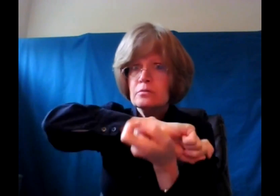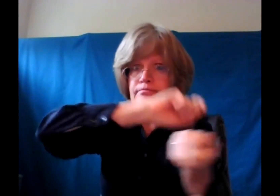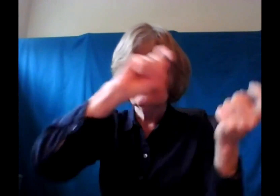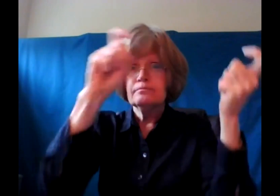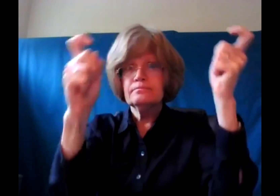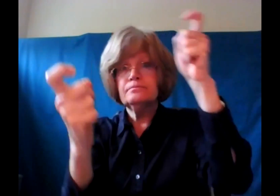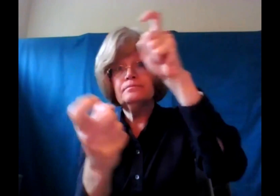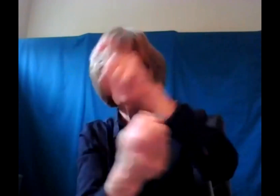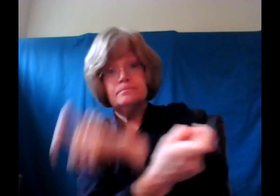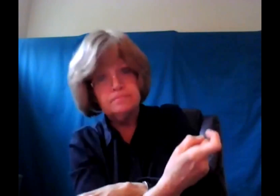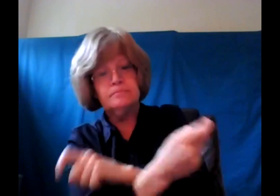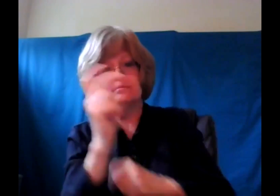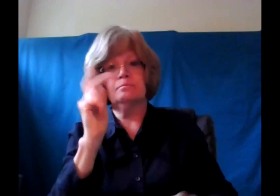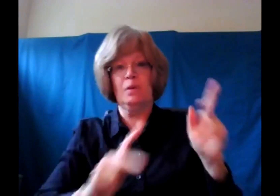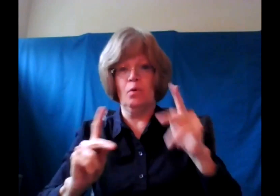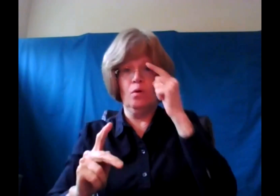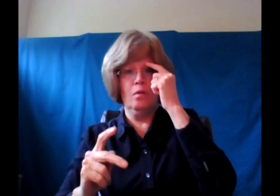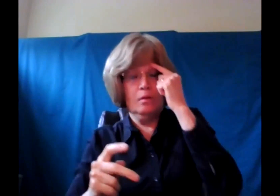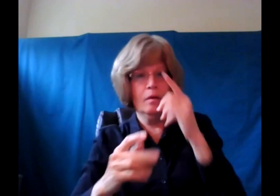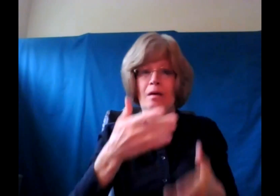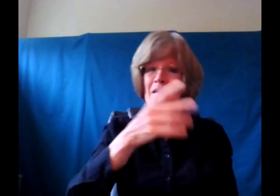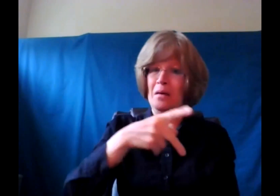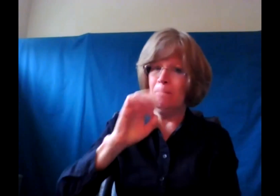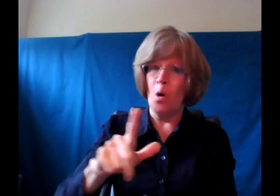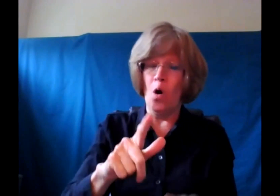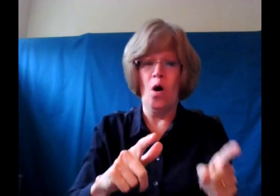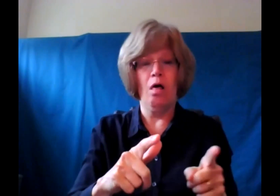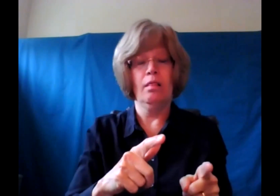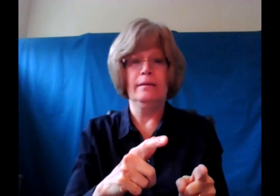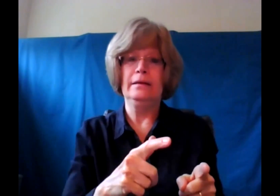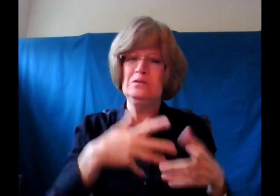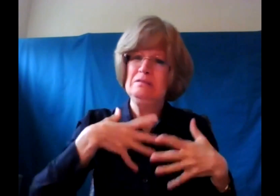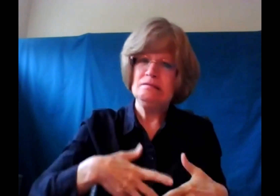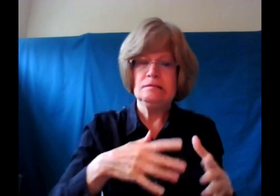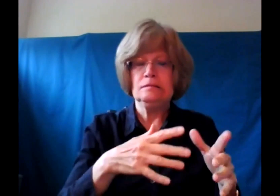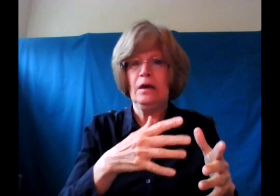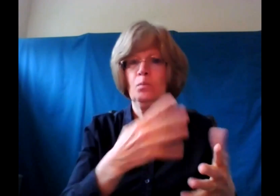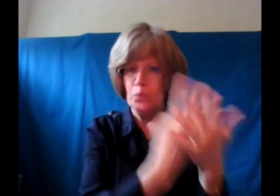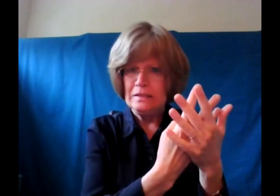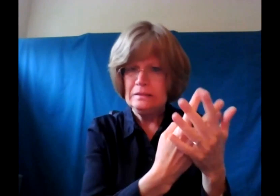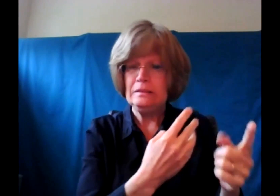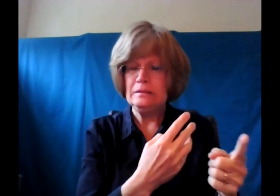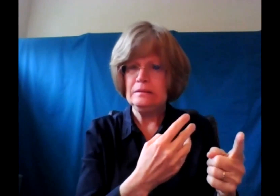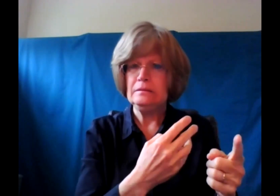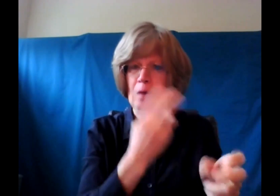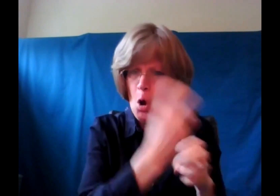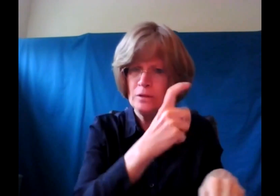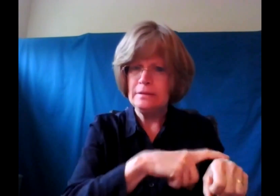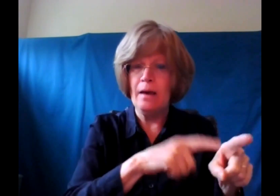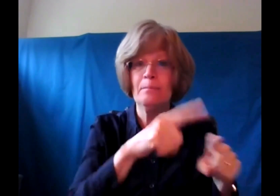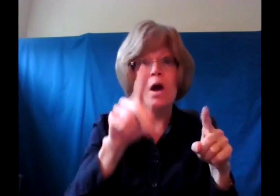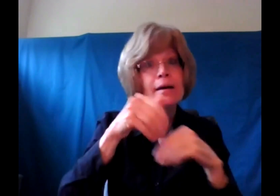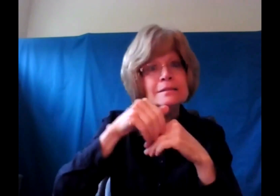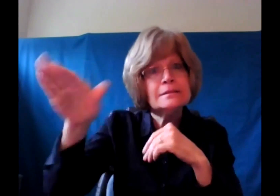transformation. In Paul's distress, in Paul's imprisonments, he was sending words